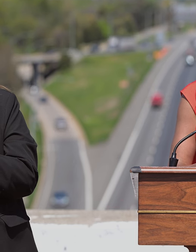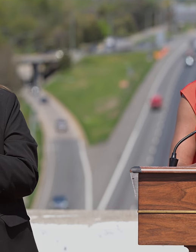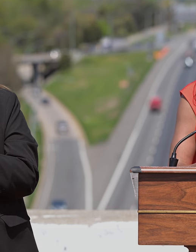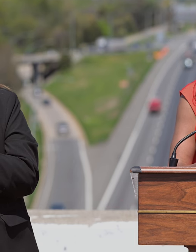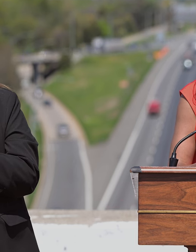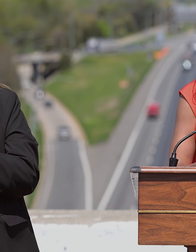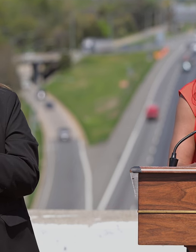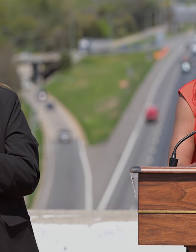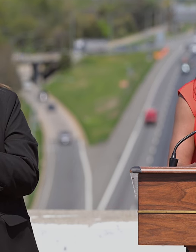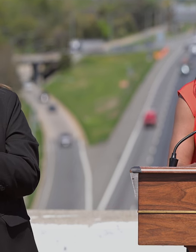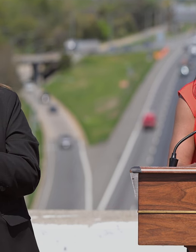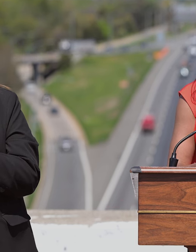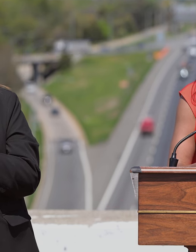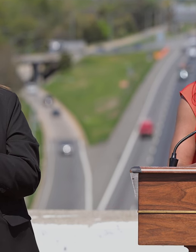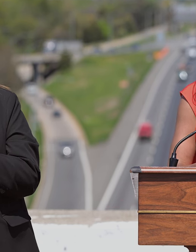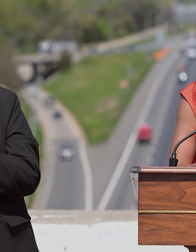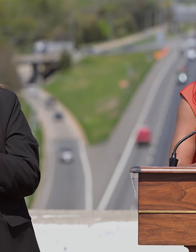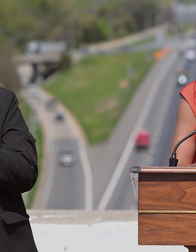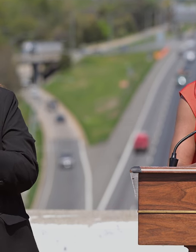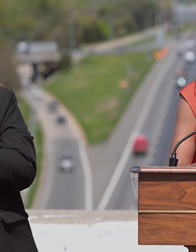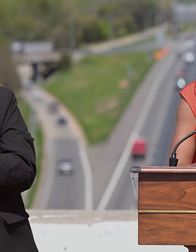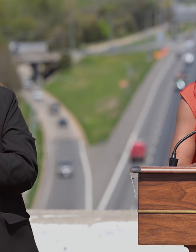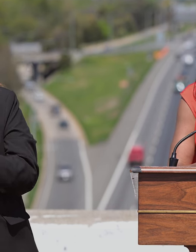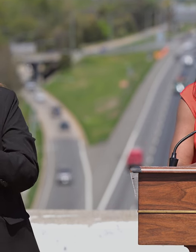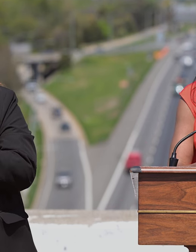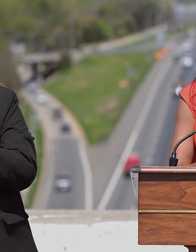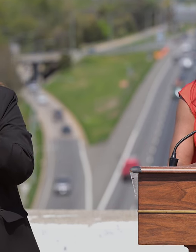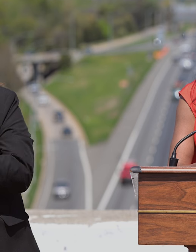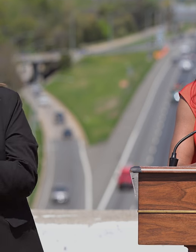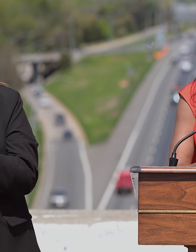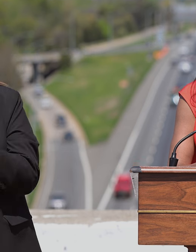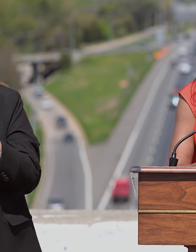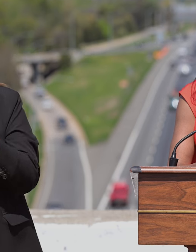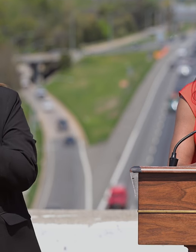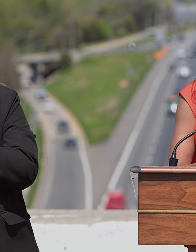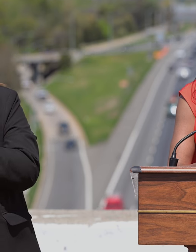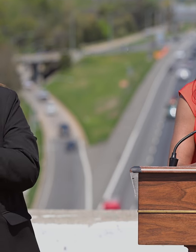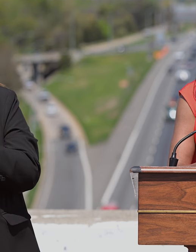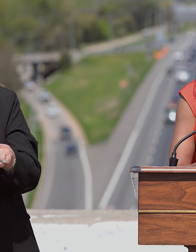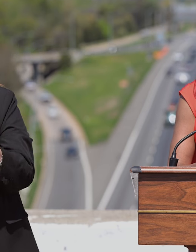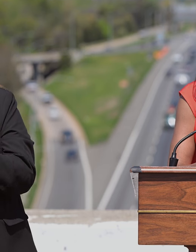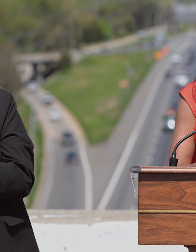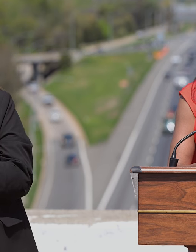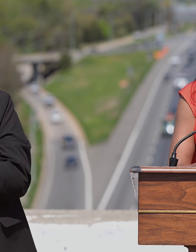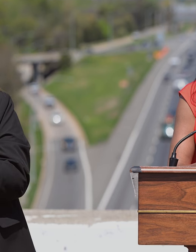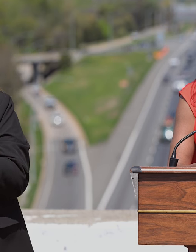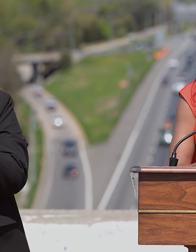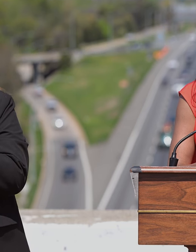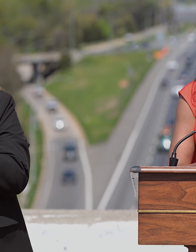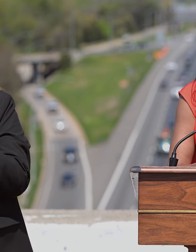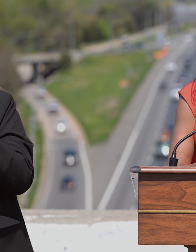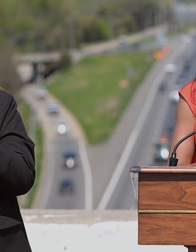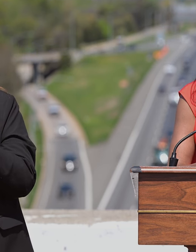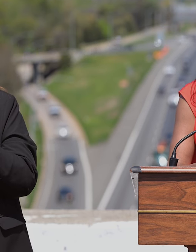This is a stark reminder that the risk with work zones impact all who pass by them. In the aftermath of the